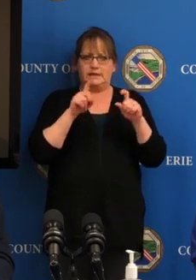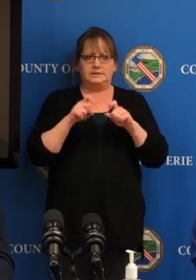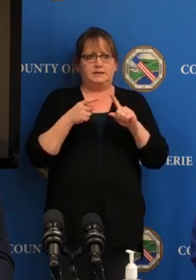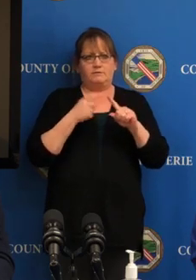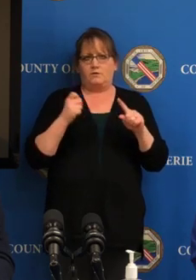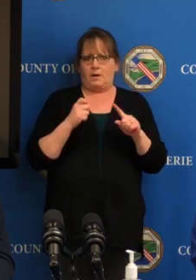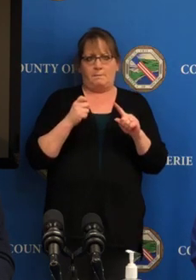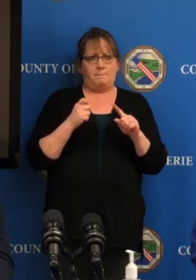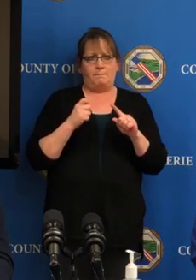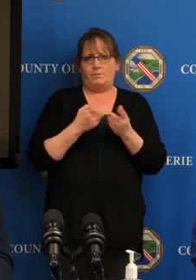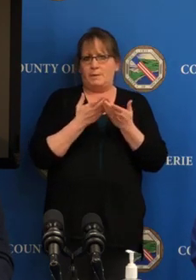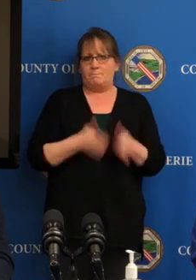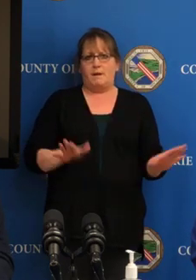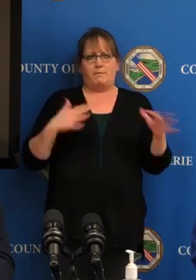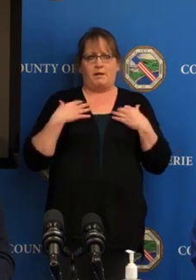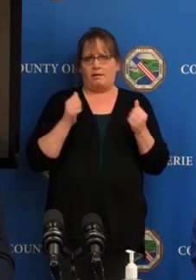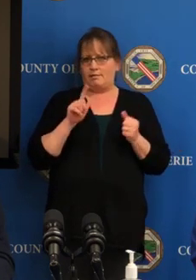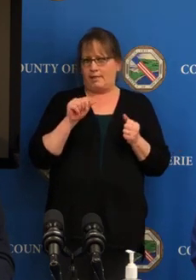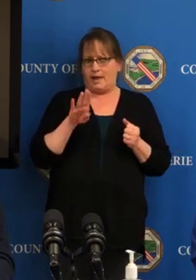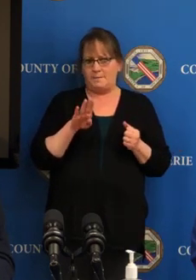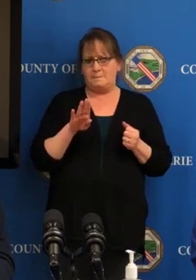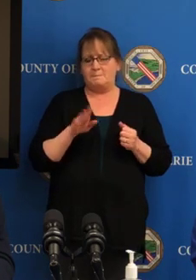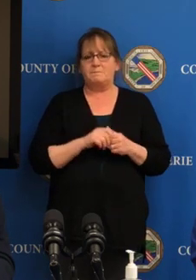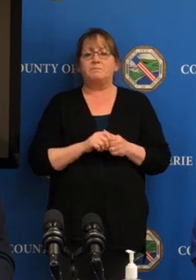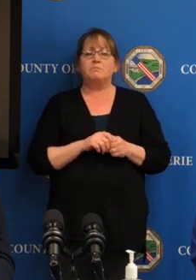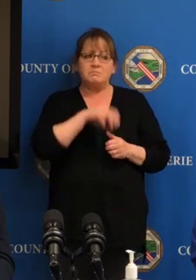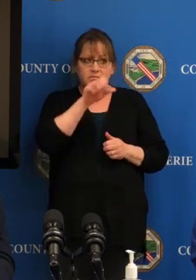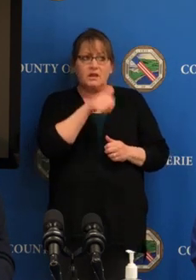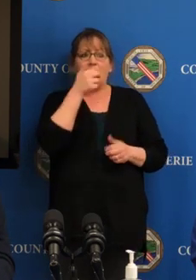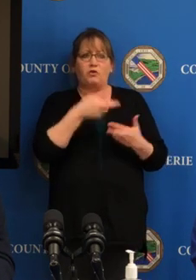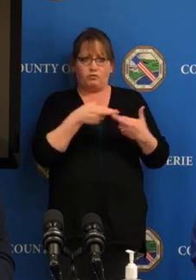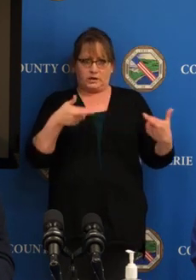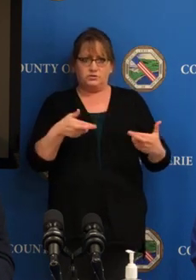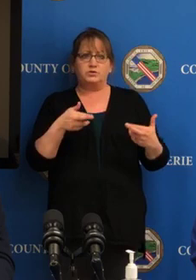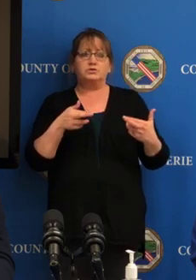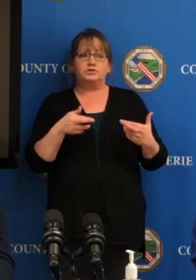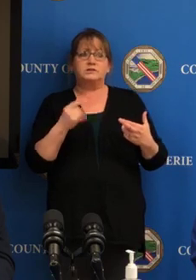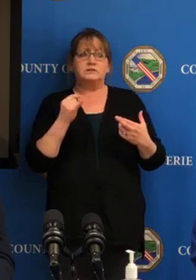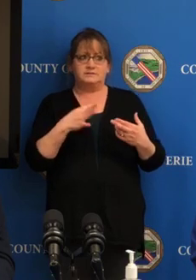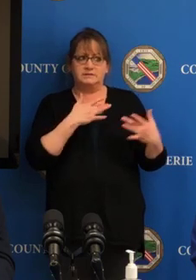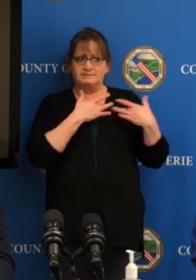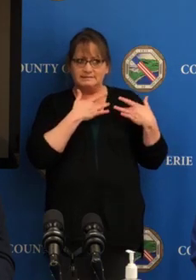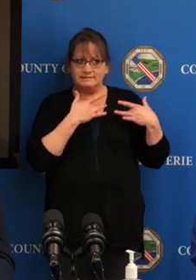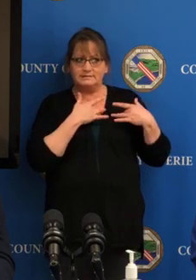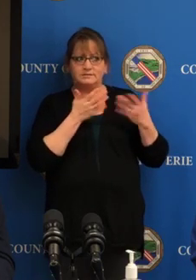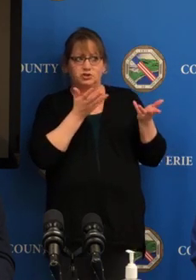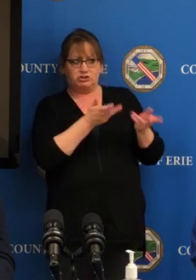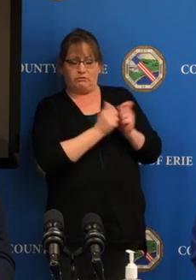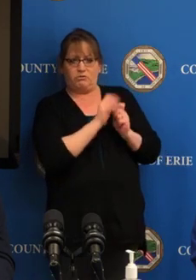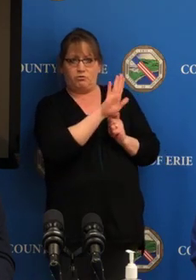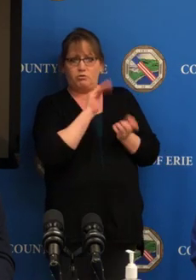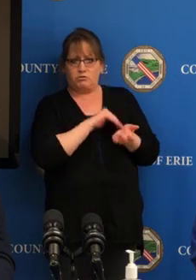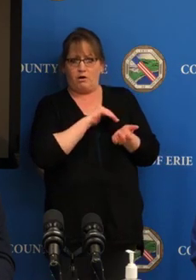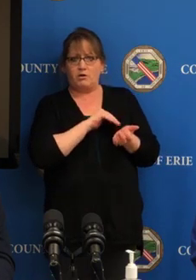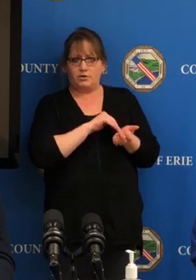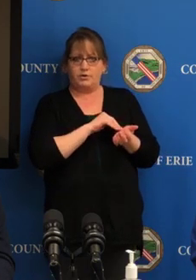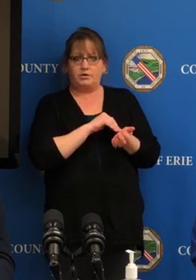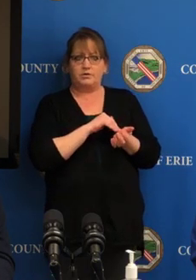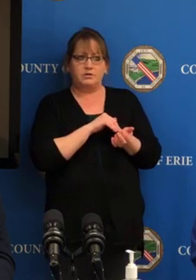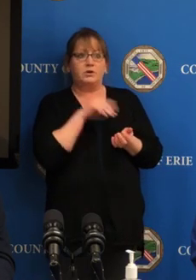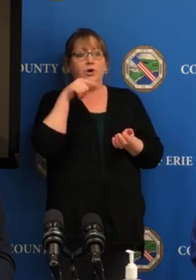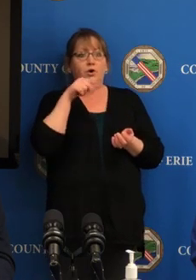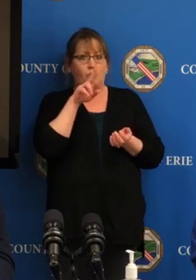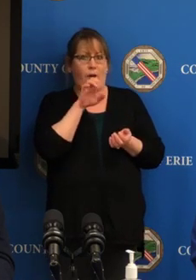Public Health Lab, but there are other resources out there. You should talk to your doctor. As I noted, Quest